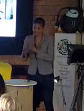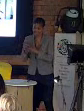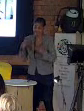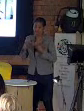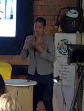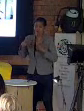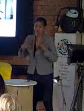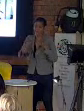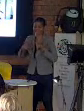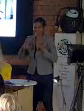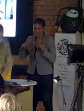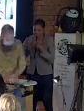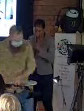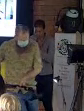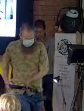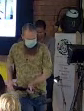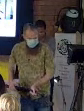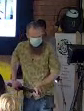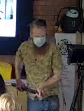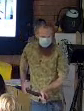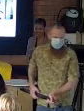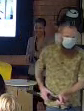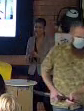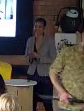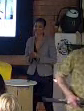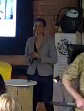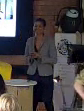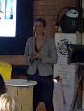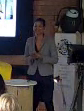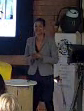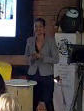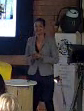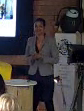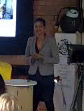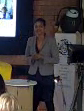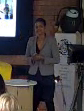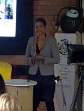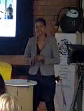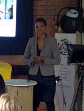I hope that answers your question. Is that, yeah.